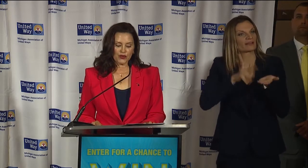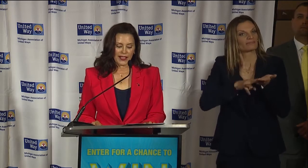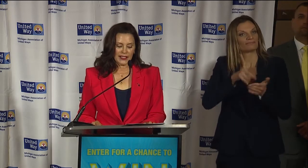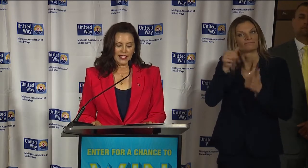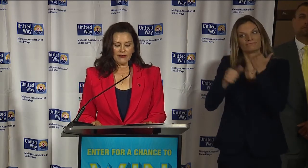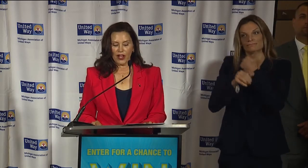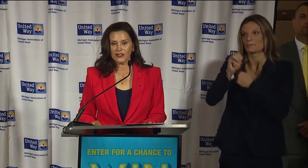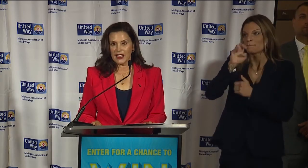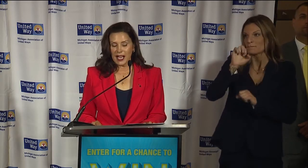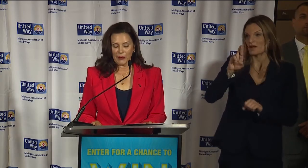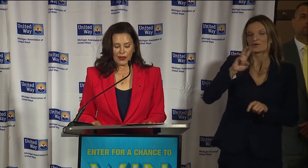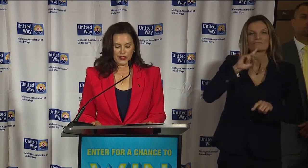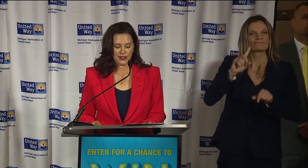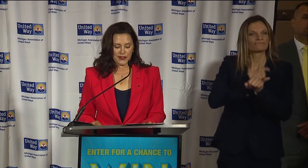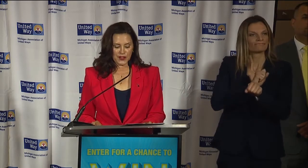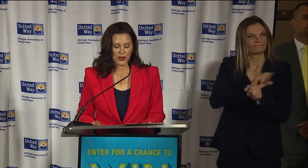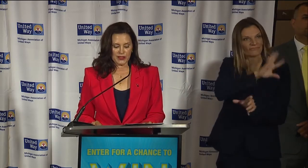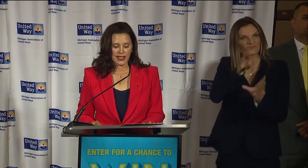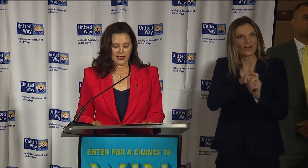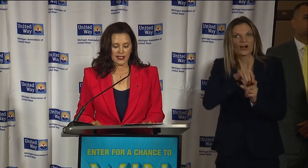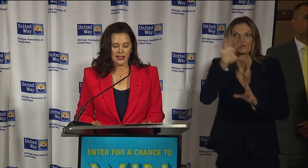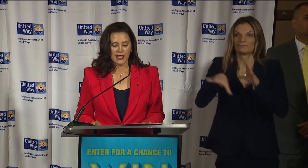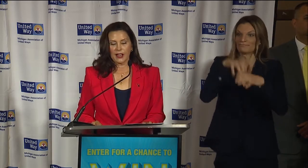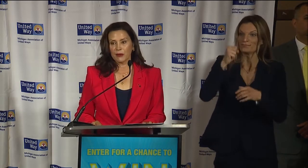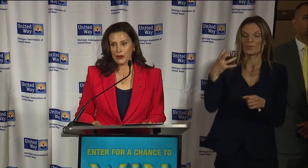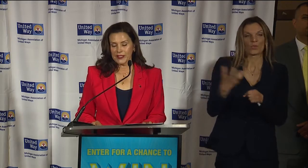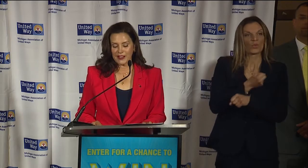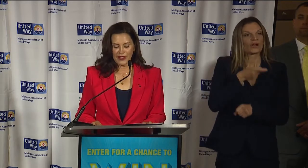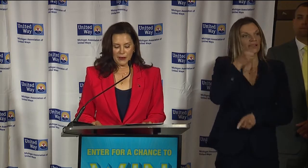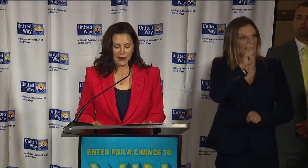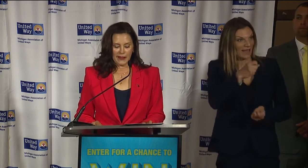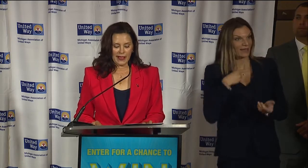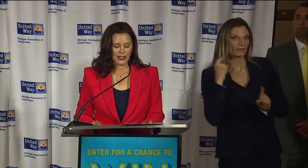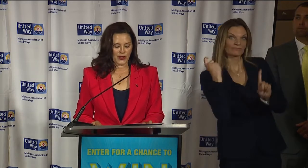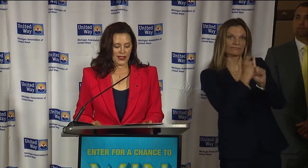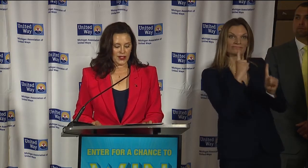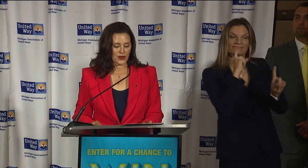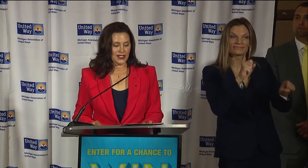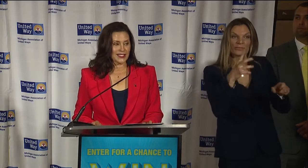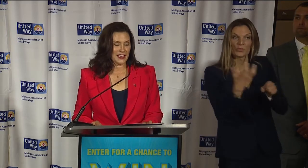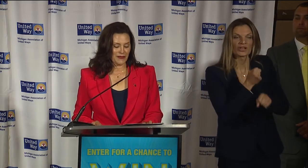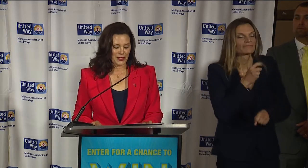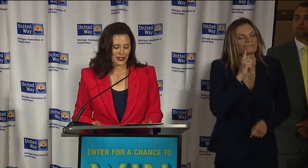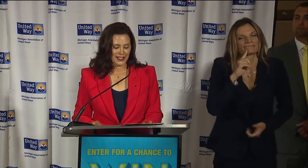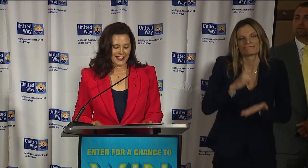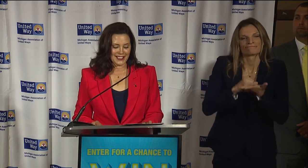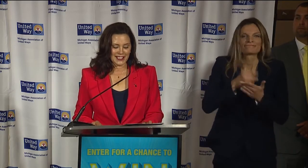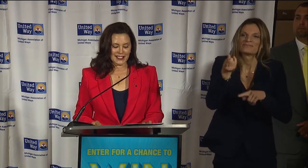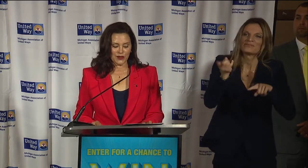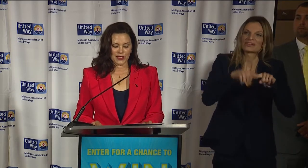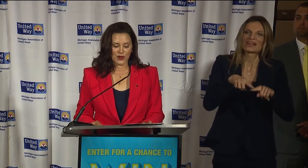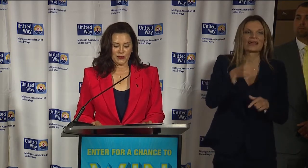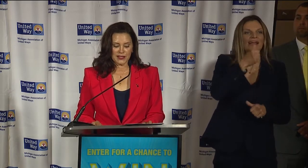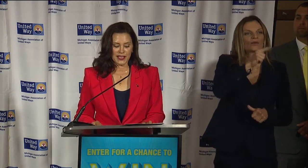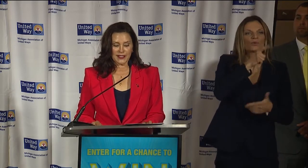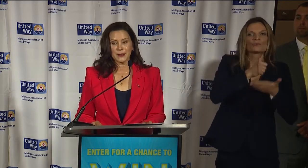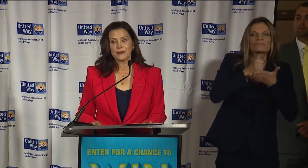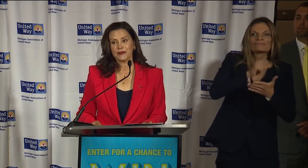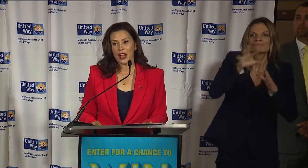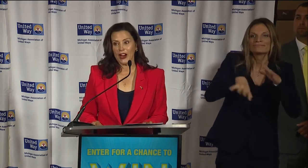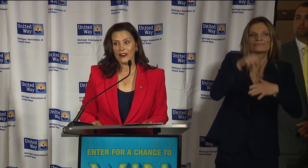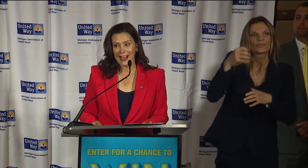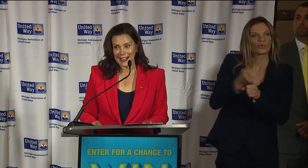who are directly involved in operations of the sweepstakes and employees of independent contractors with the state of Michigan assisting with the